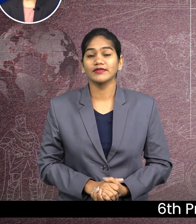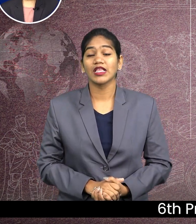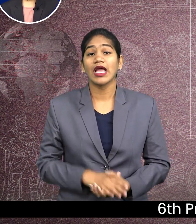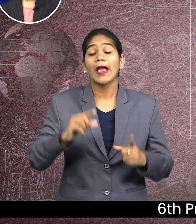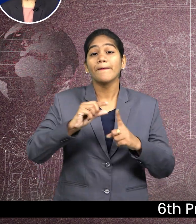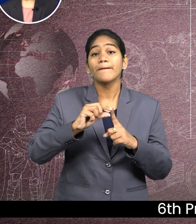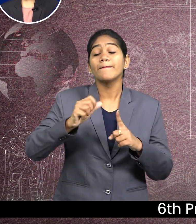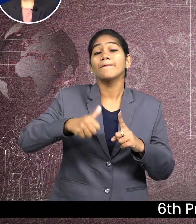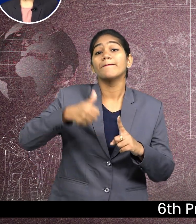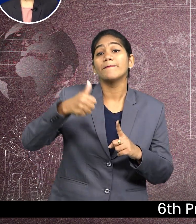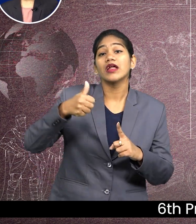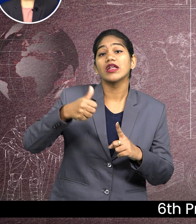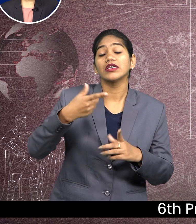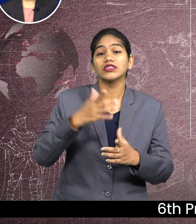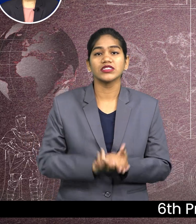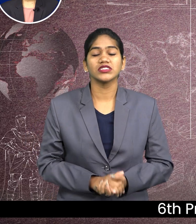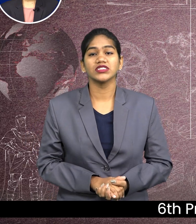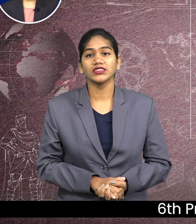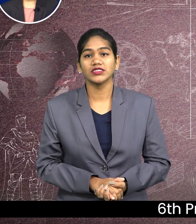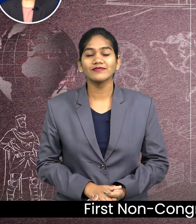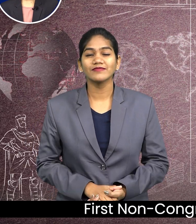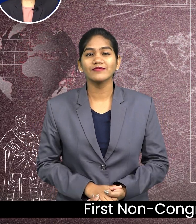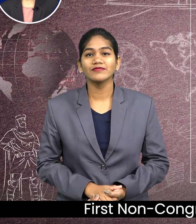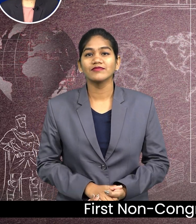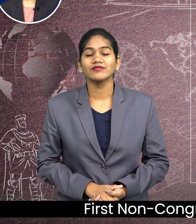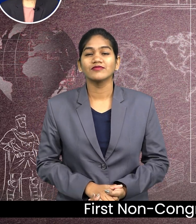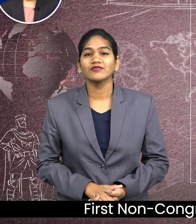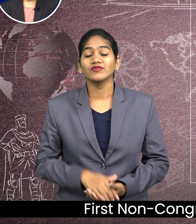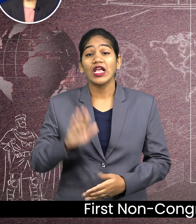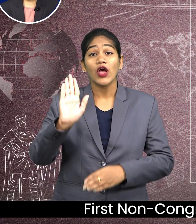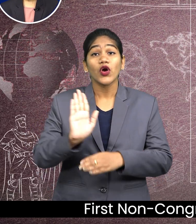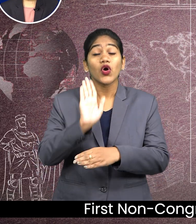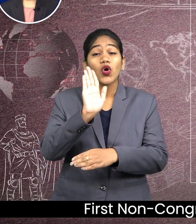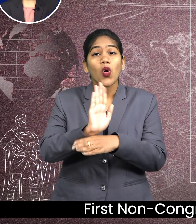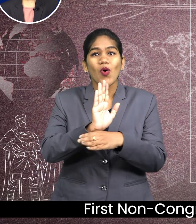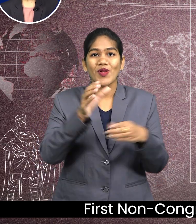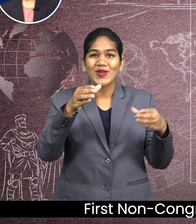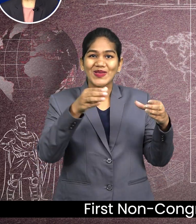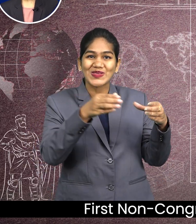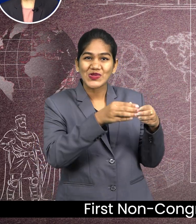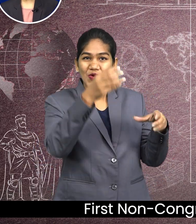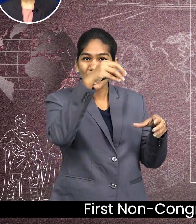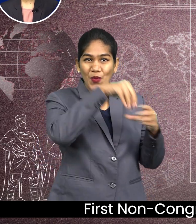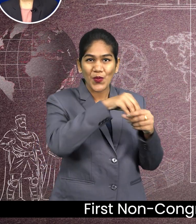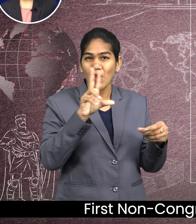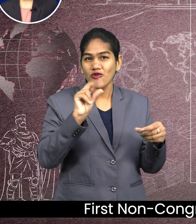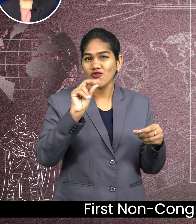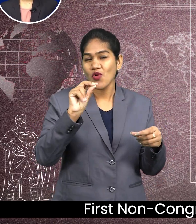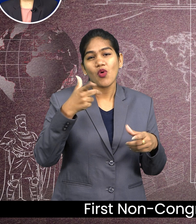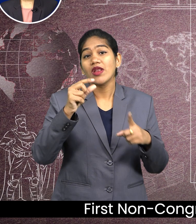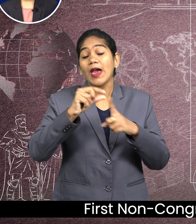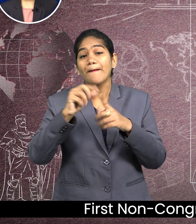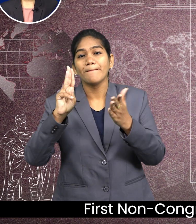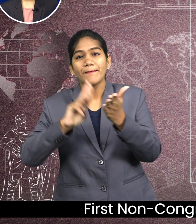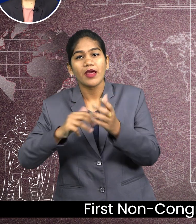Sixth President of India, first non-Congress, Prime Minister of India.